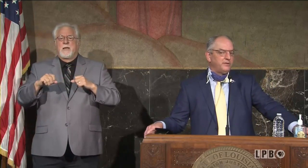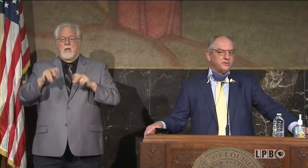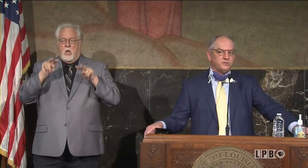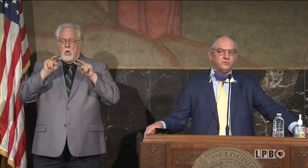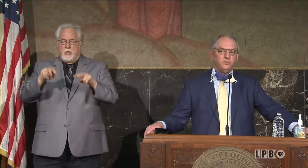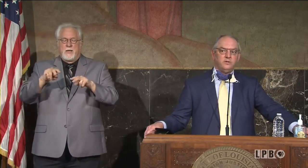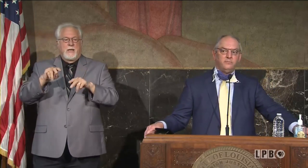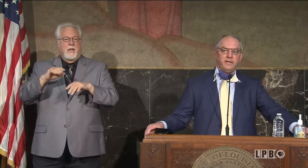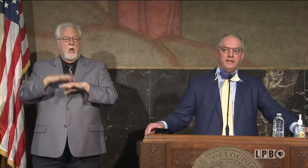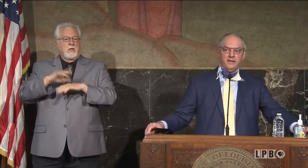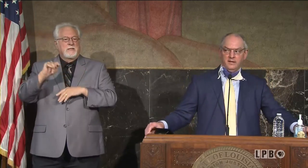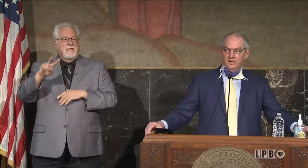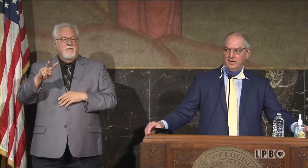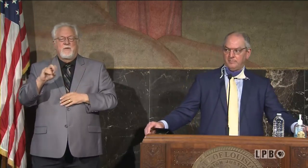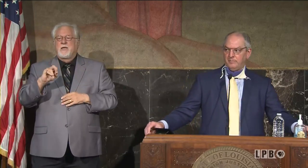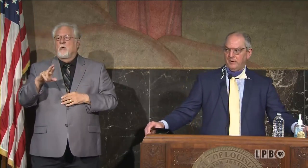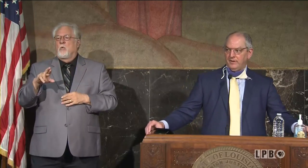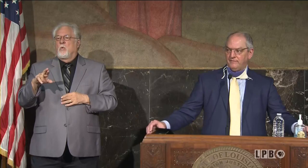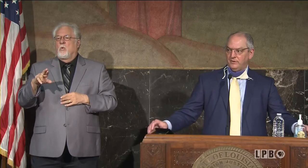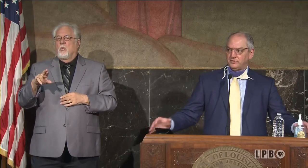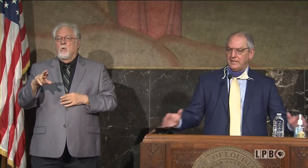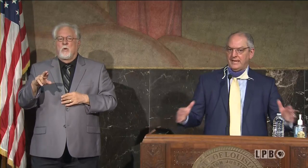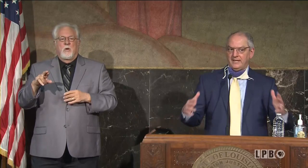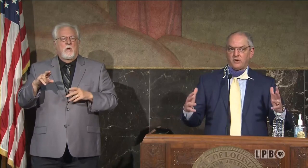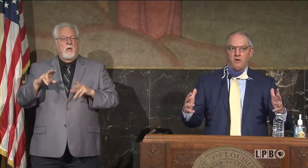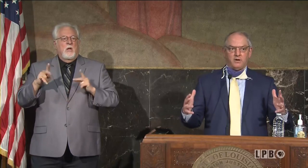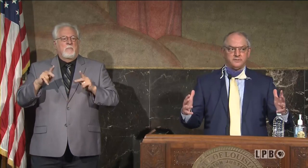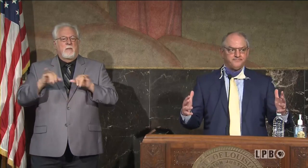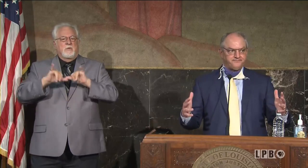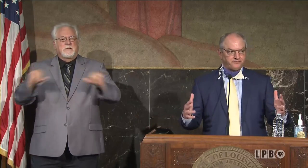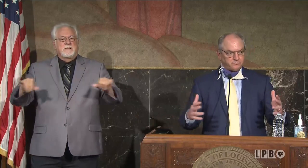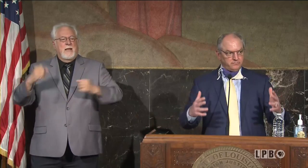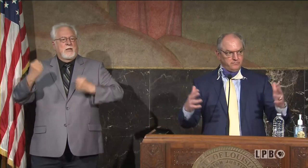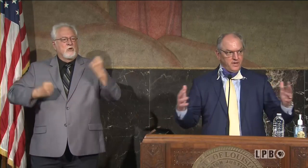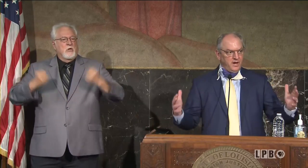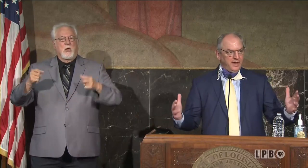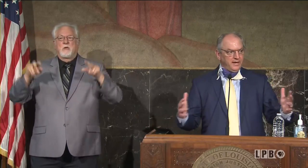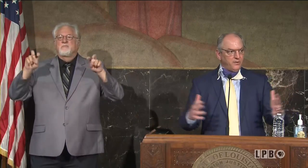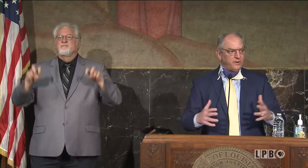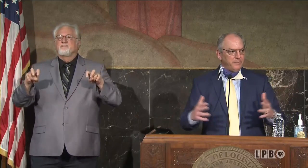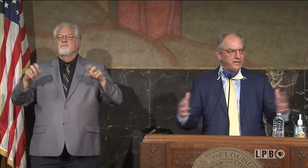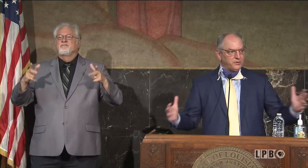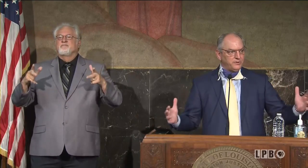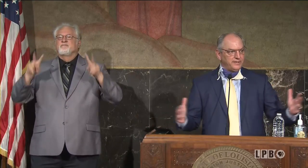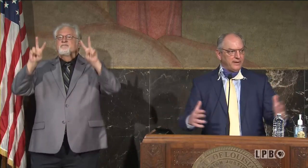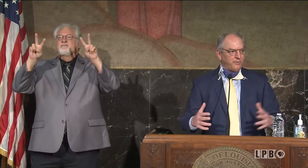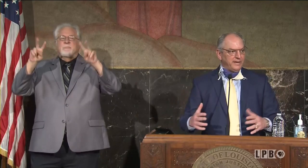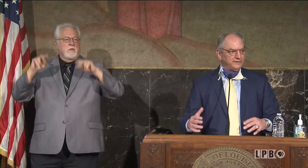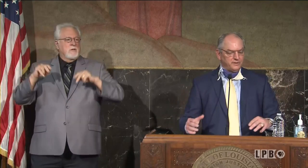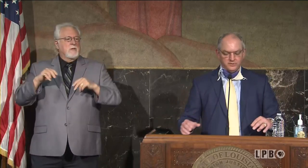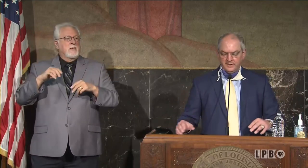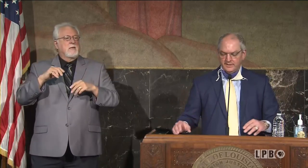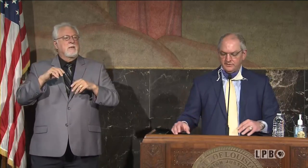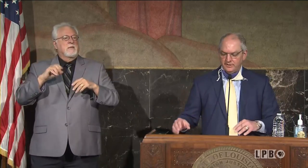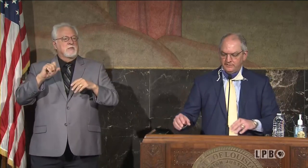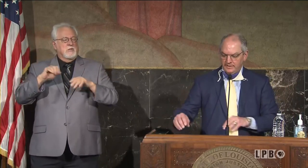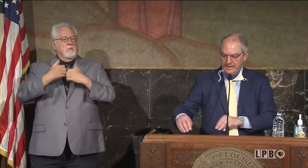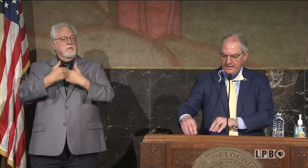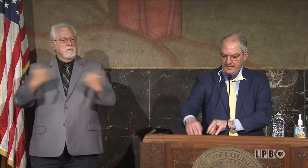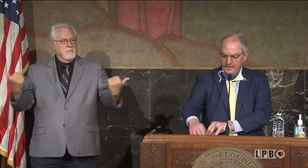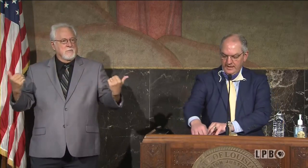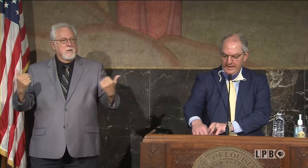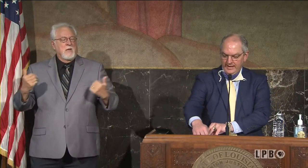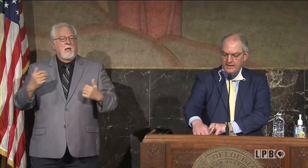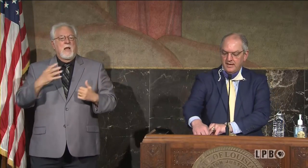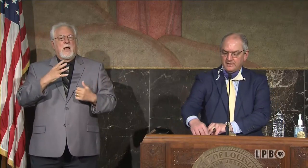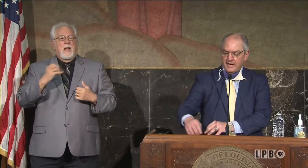viewing. Others will be promoting folks staying in their cars in order to make sure that they remain socially distanced